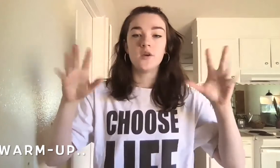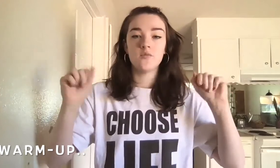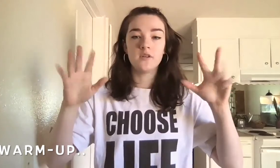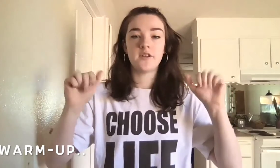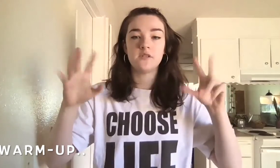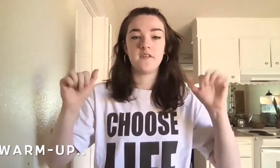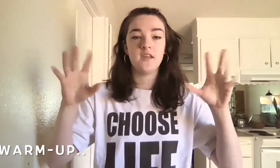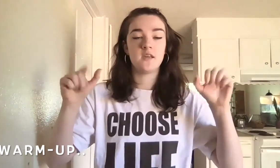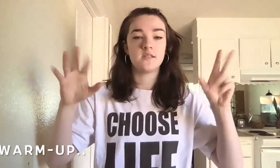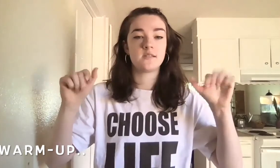Wriggle those fingers.